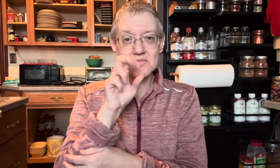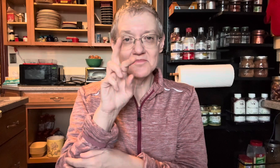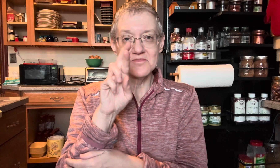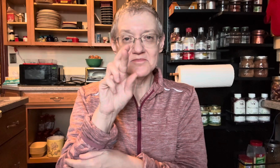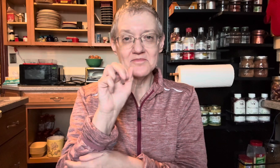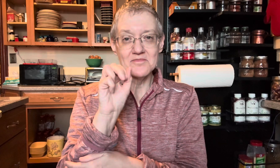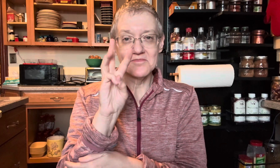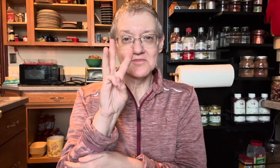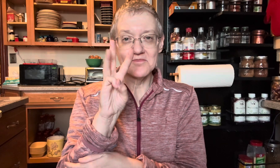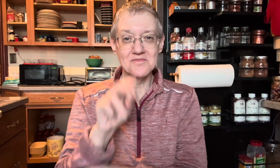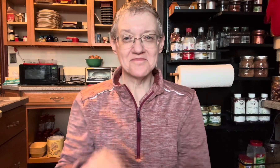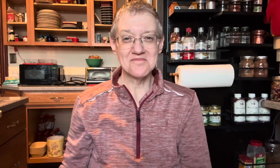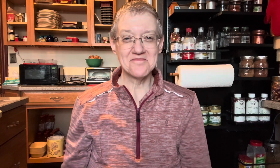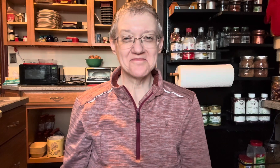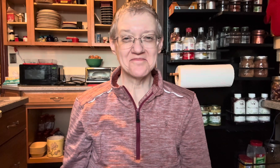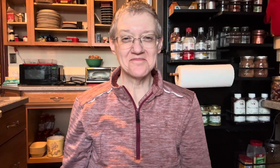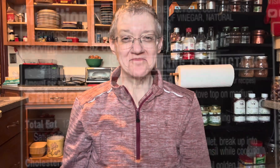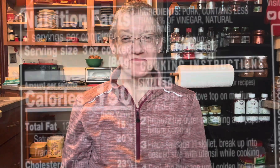cooked or raw, so I assumed that's raw.